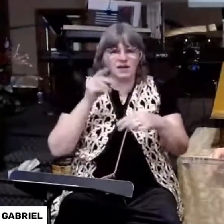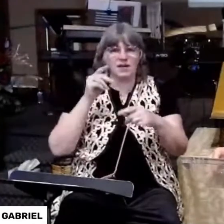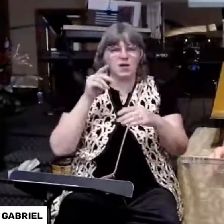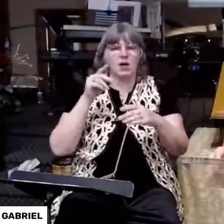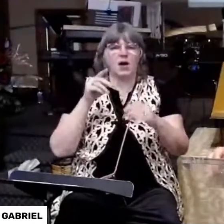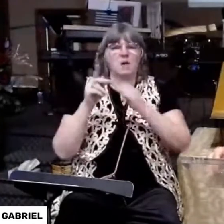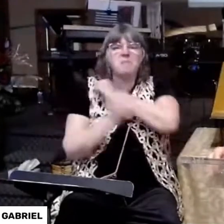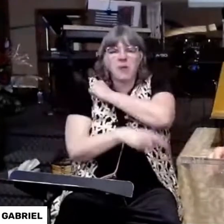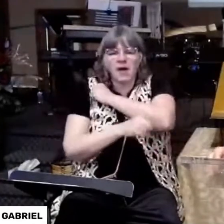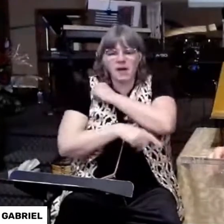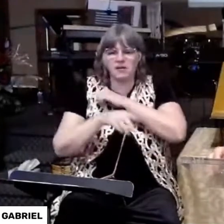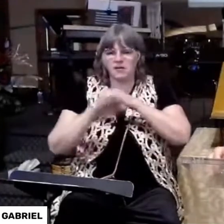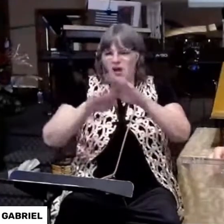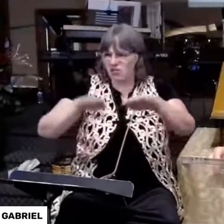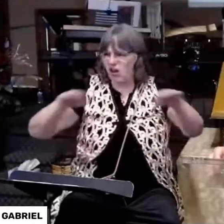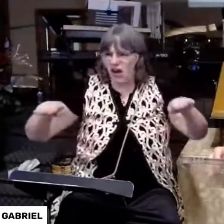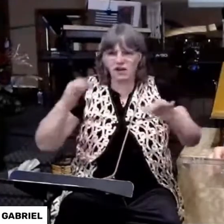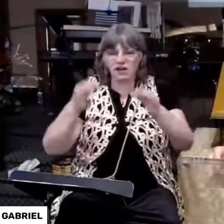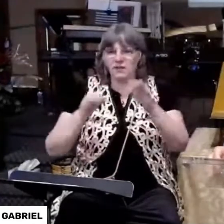So